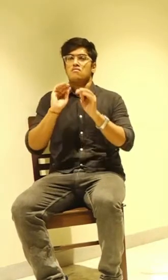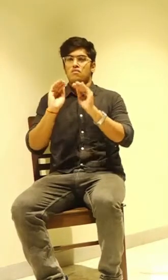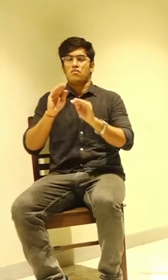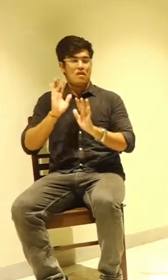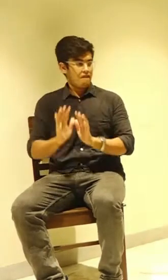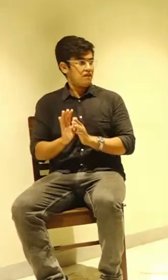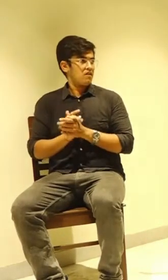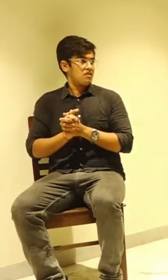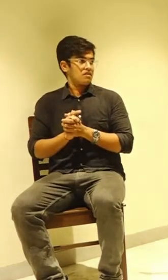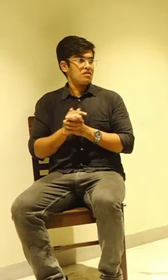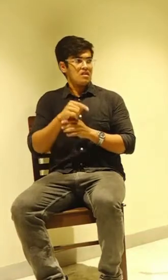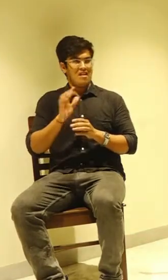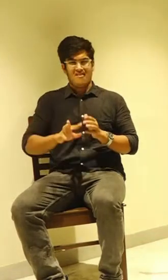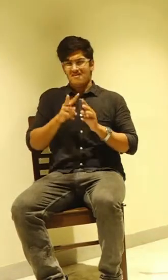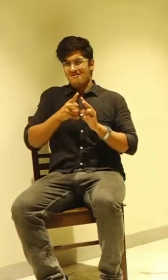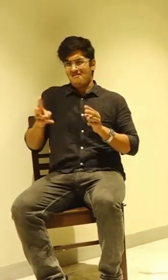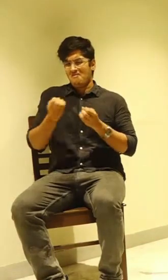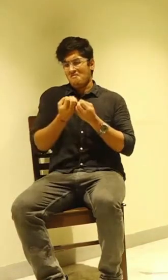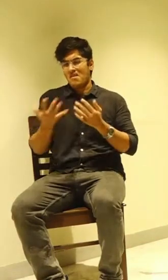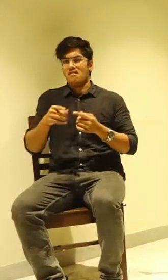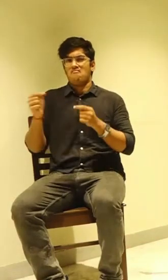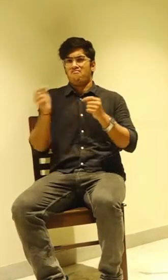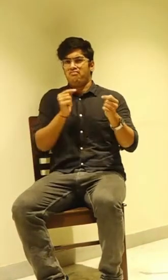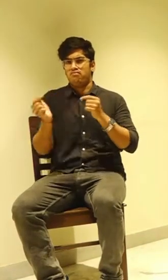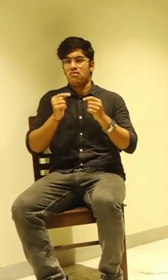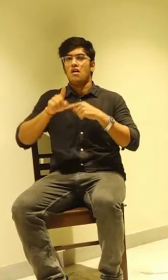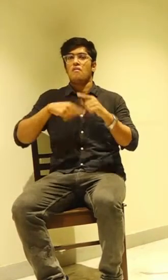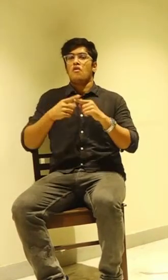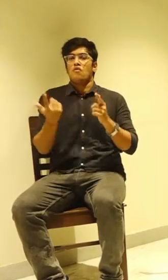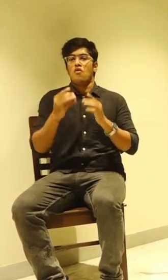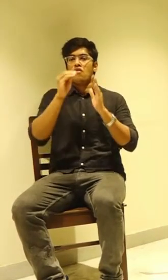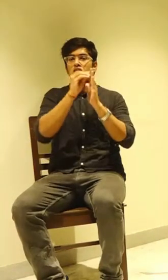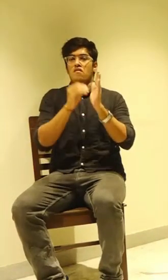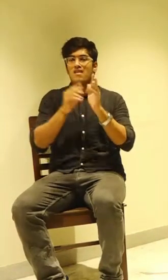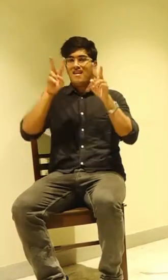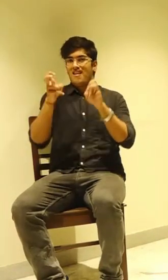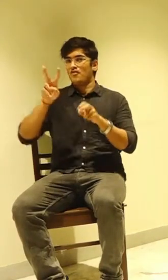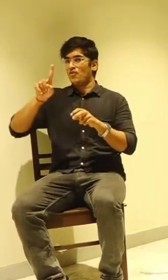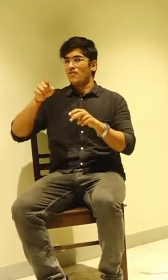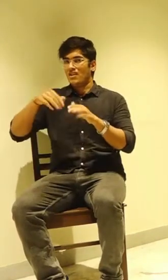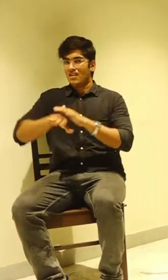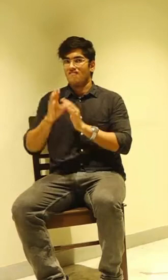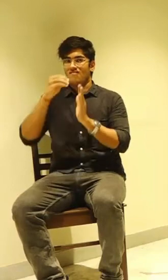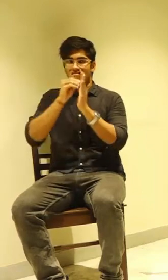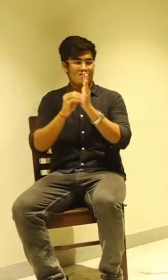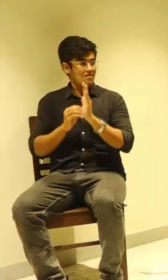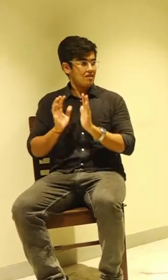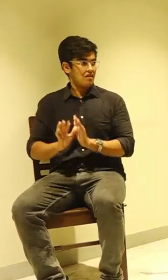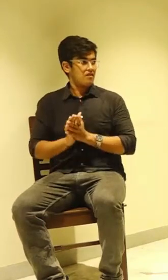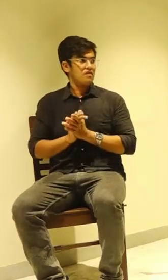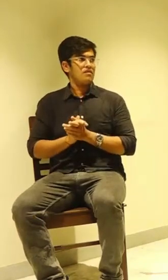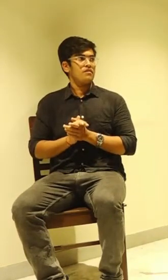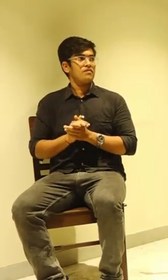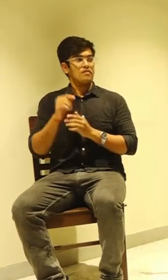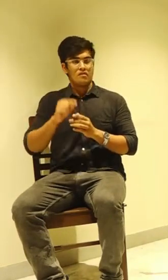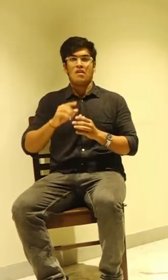it, and there was a lot of intense debate over the final form that Article 21 must take. And ultimately it boils down